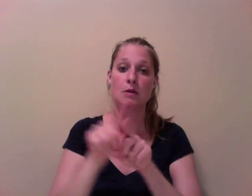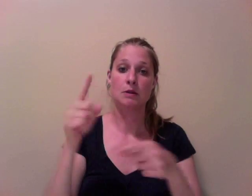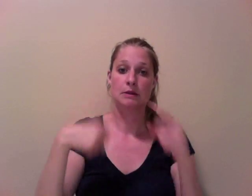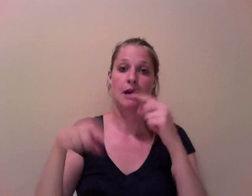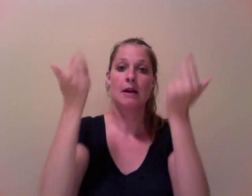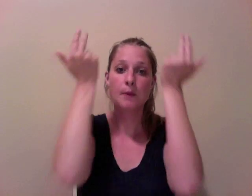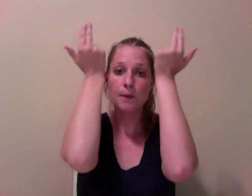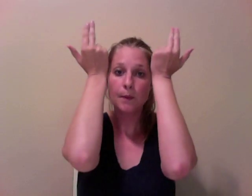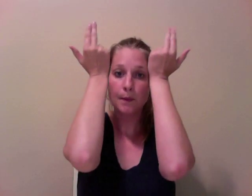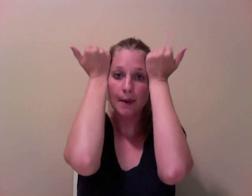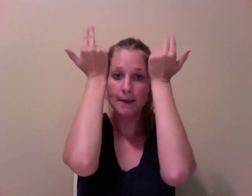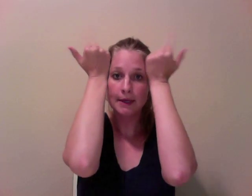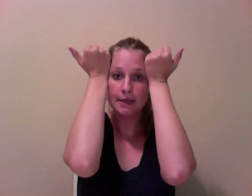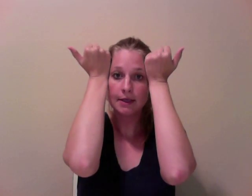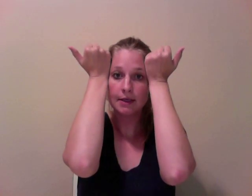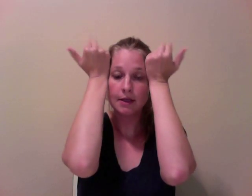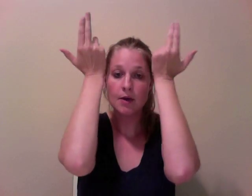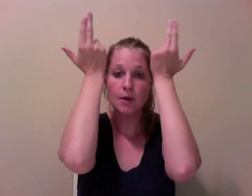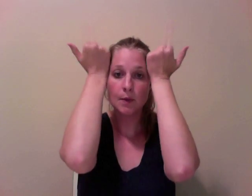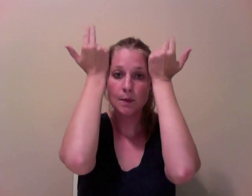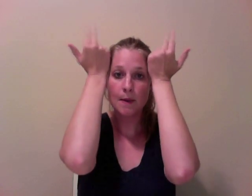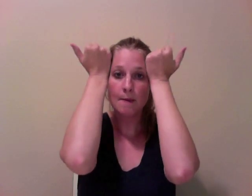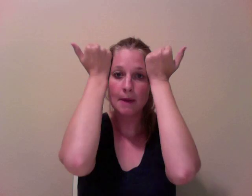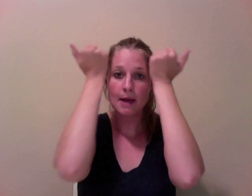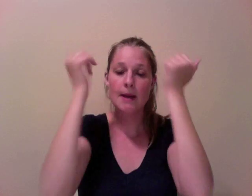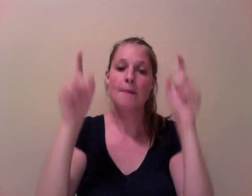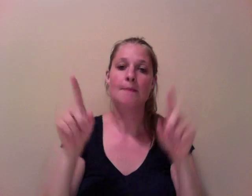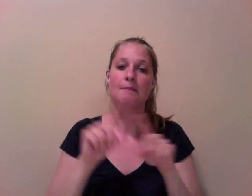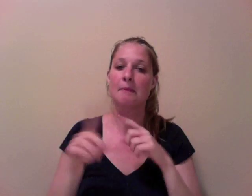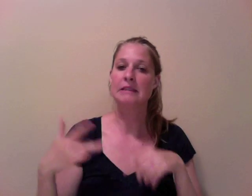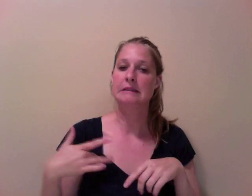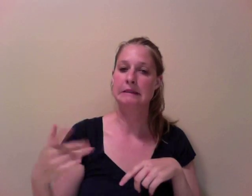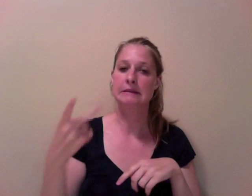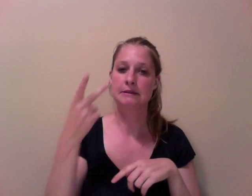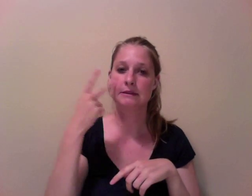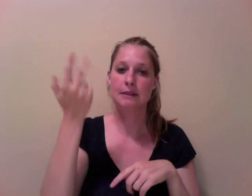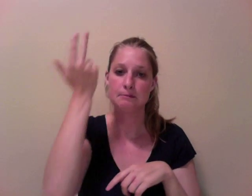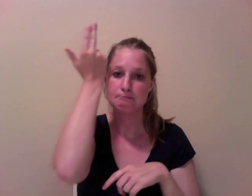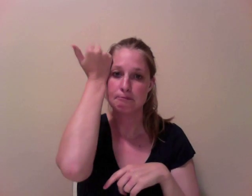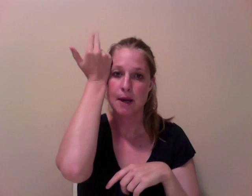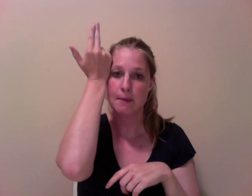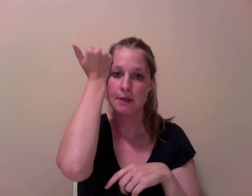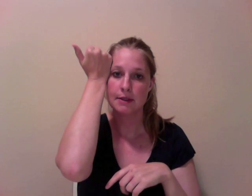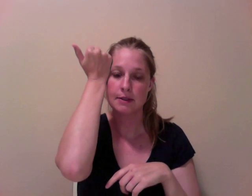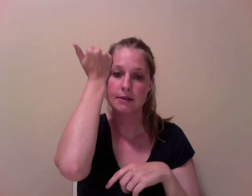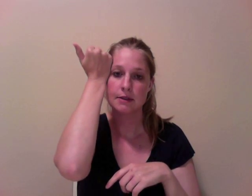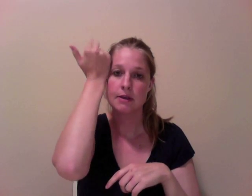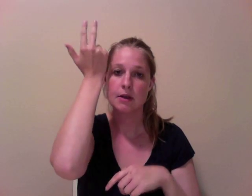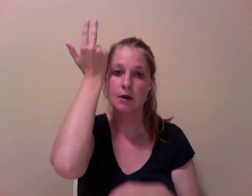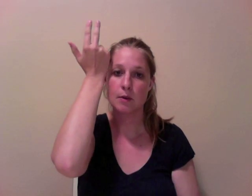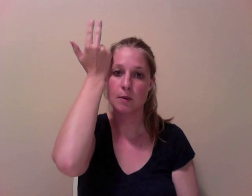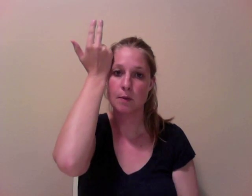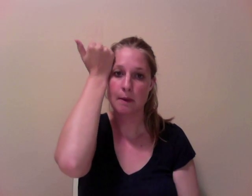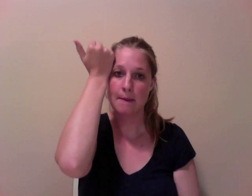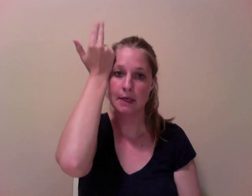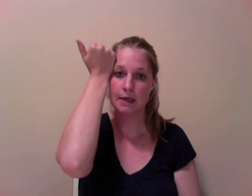you can also sign rabbit with both hands, like so, but you tend to see it just like this, rabbit.